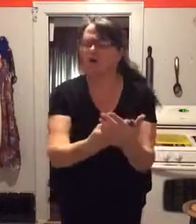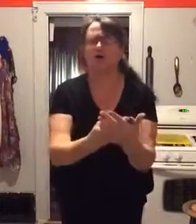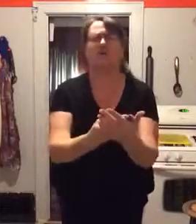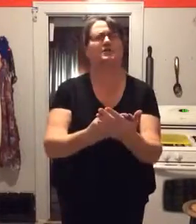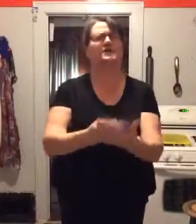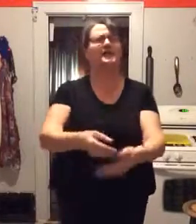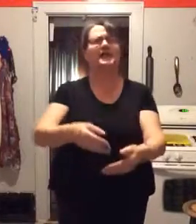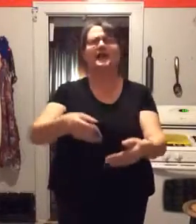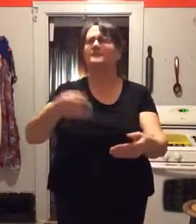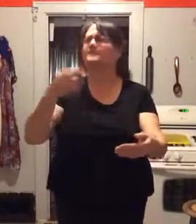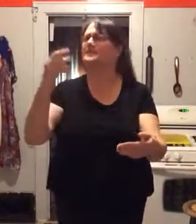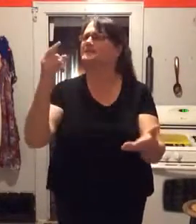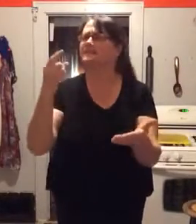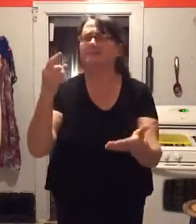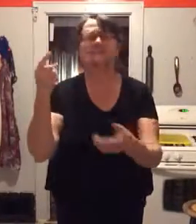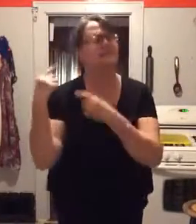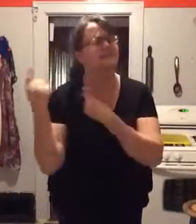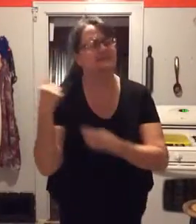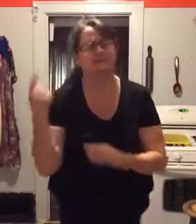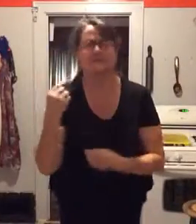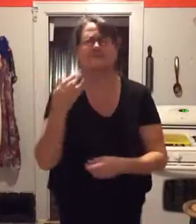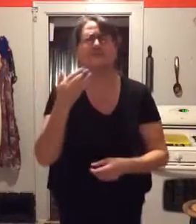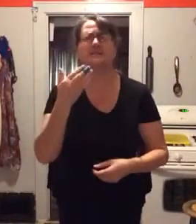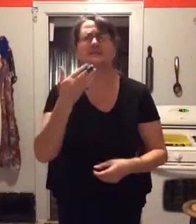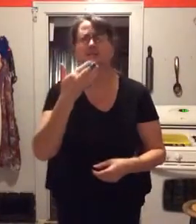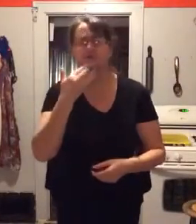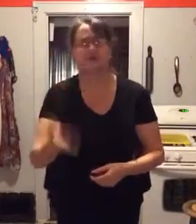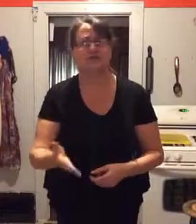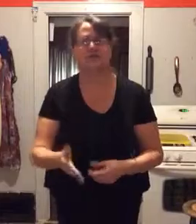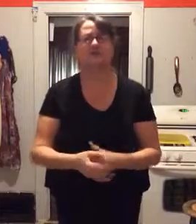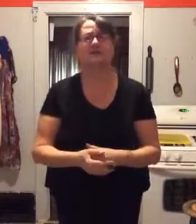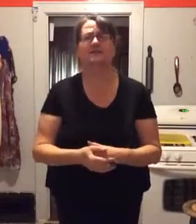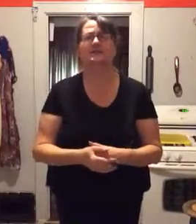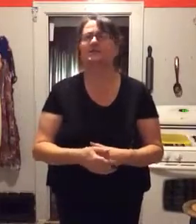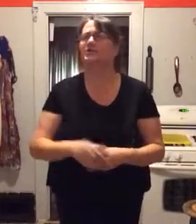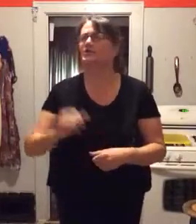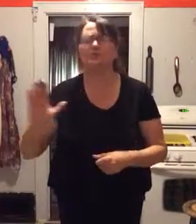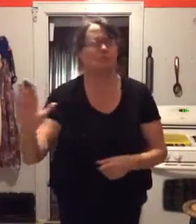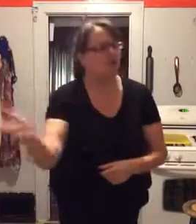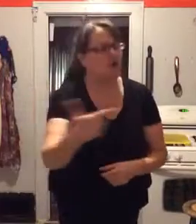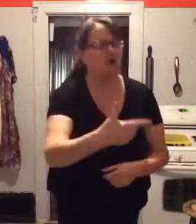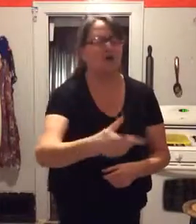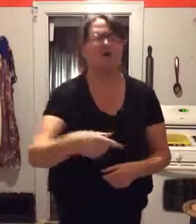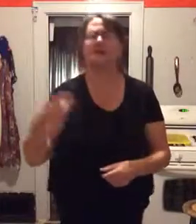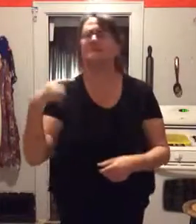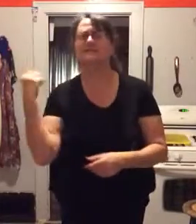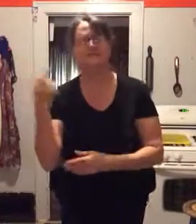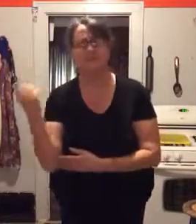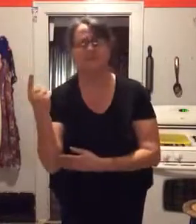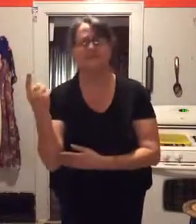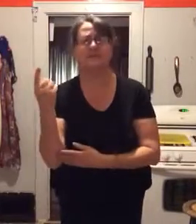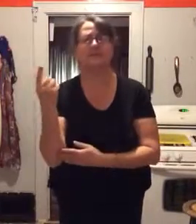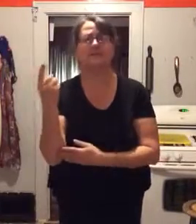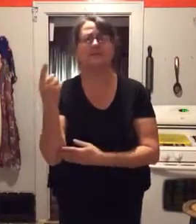to offer. And you have the responsibility to yourself to discover